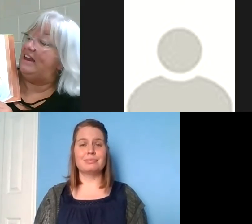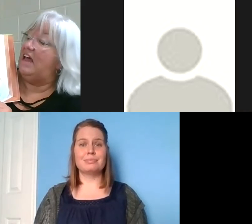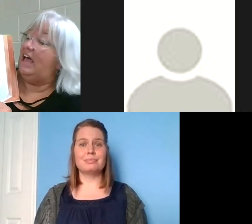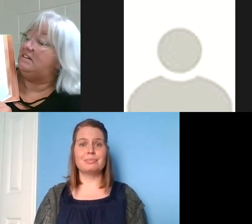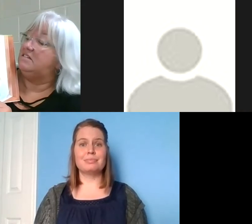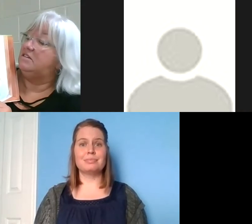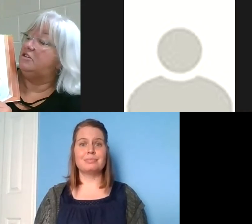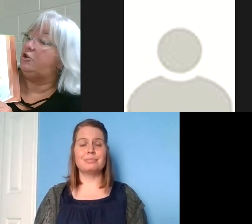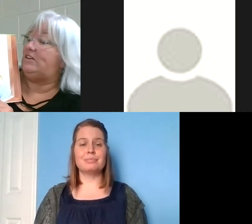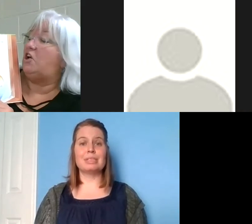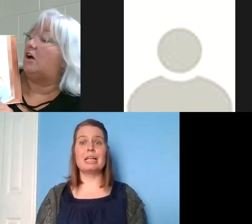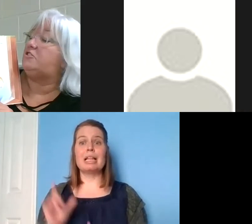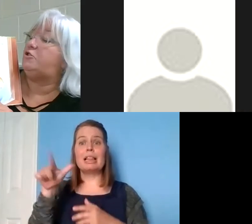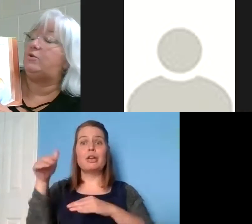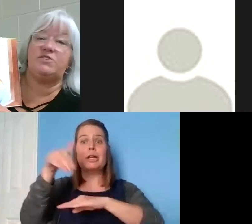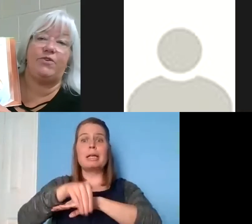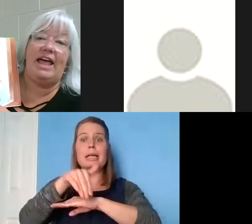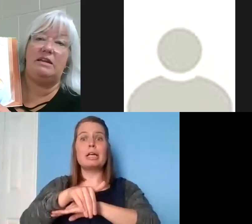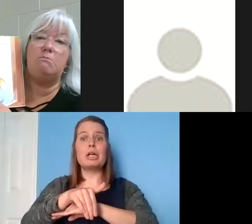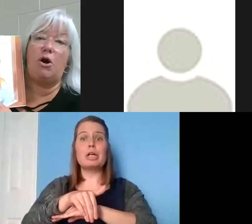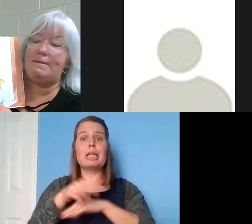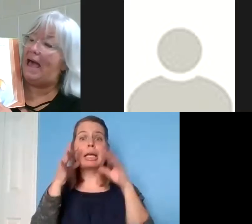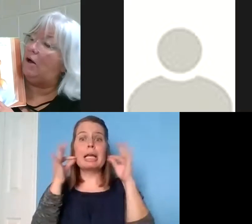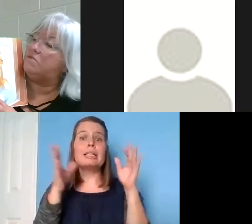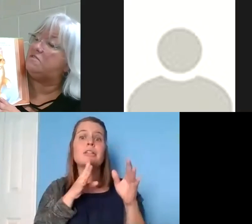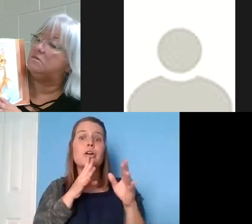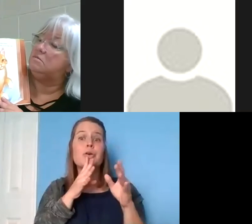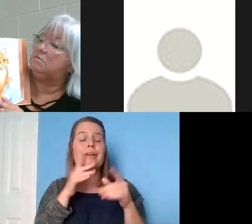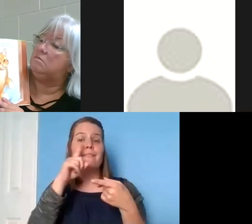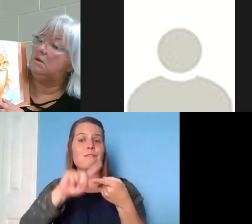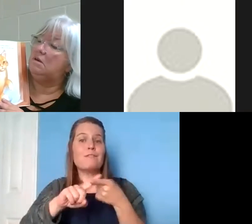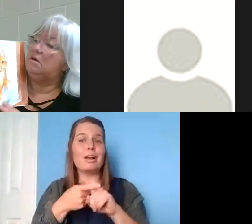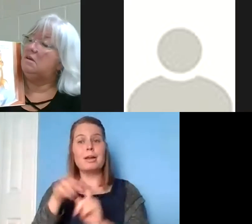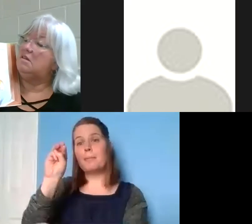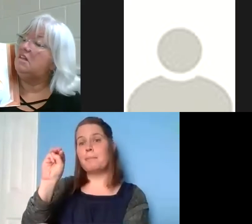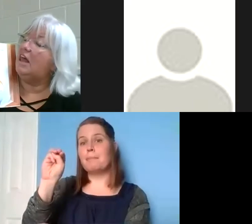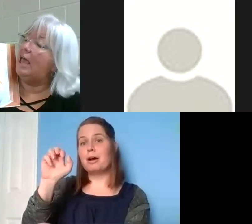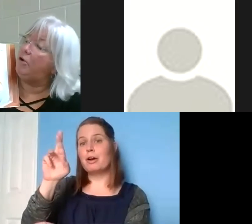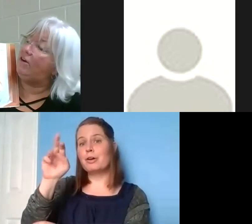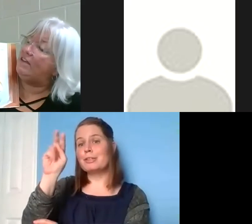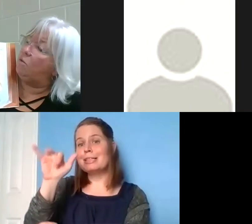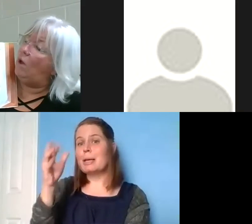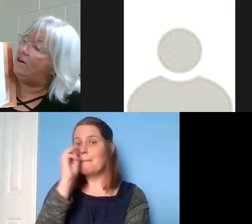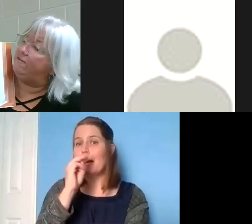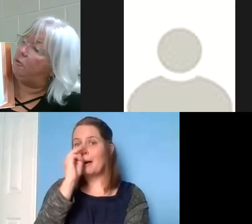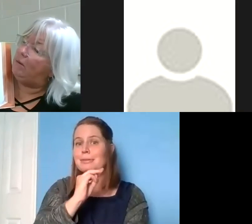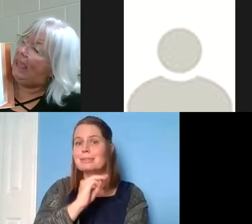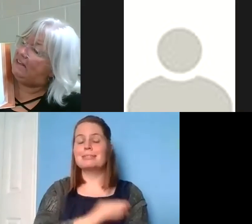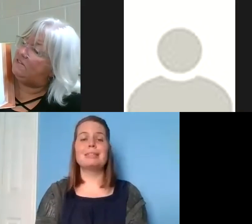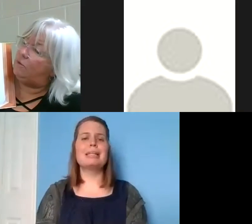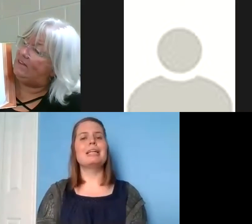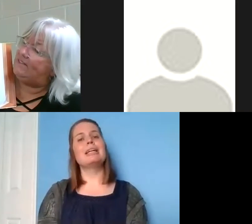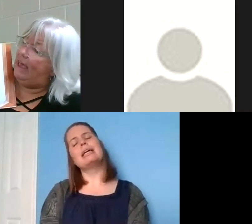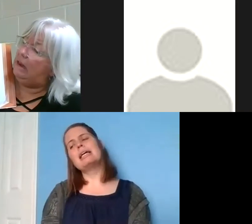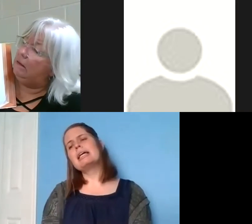Late that night, Dewey talked to his friend, Marty Mouse. The library is a wonderful